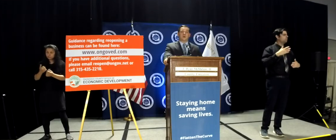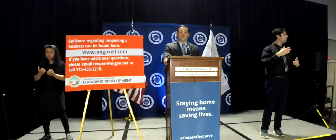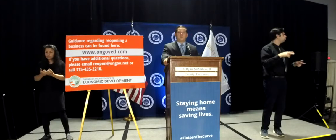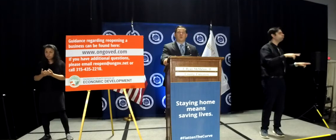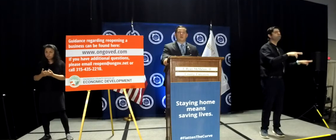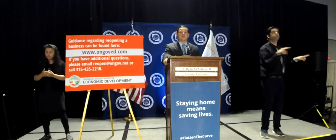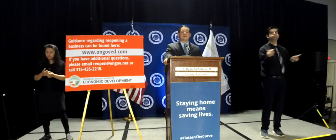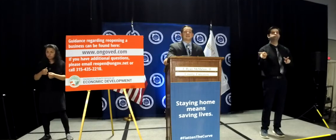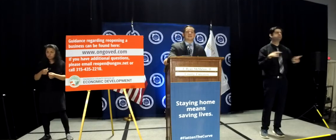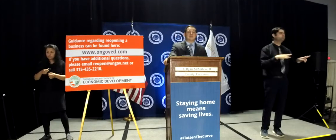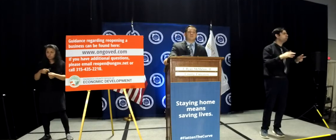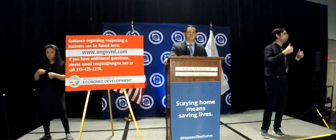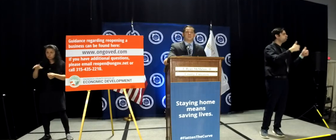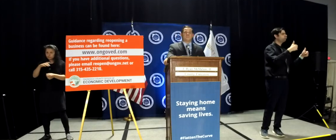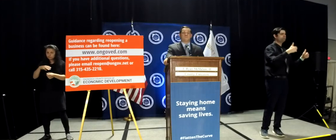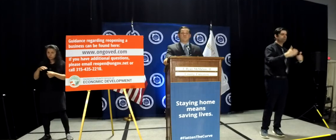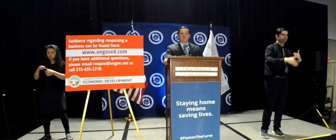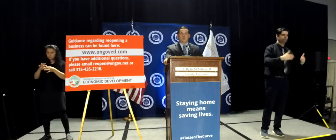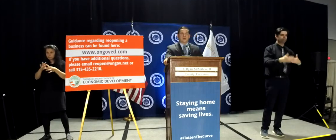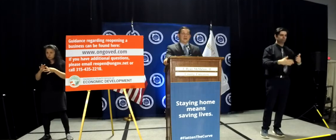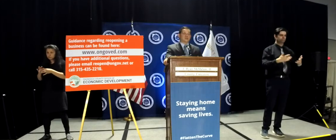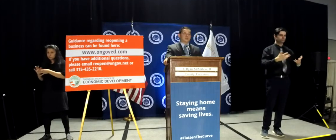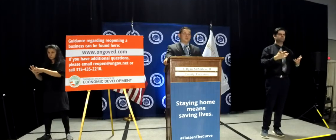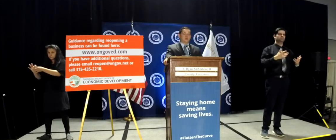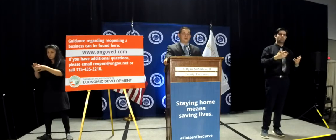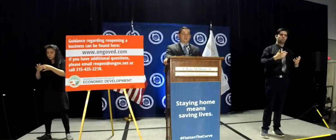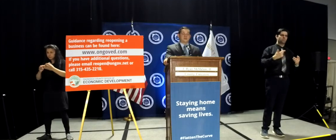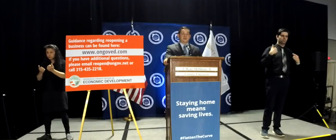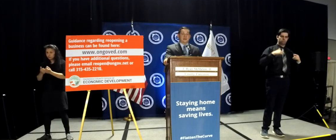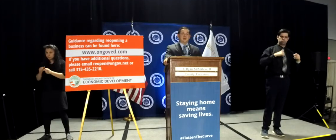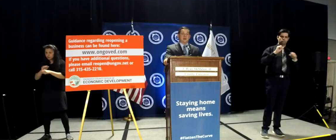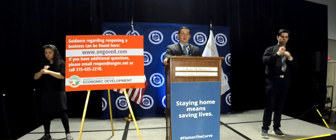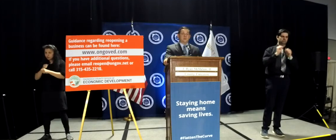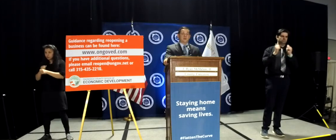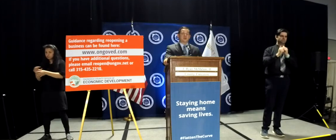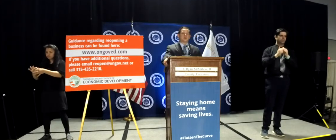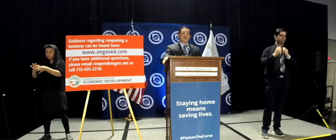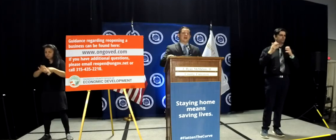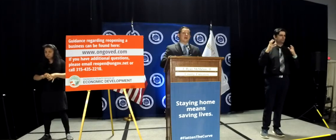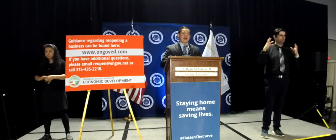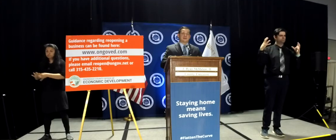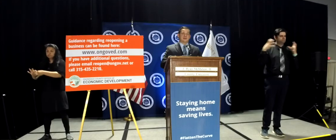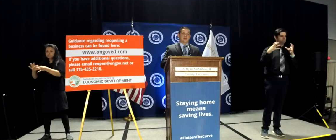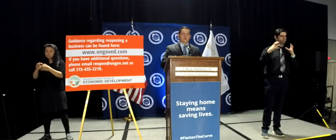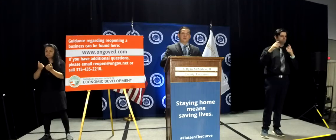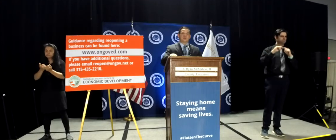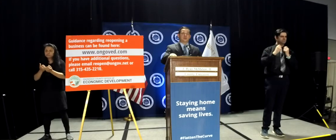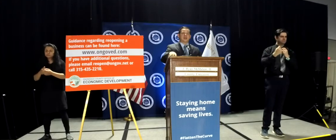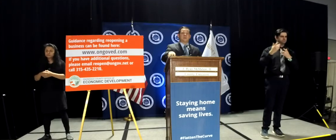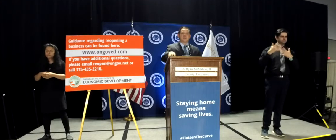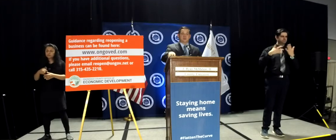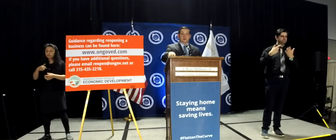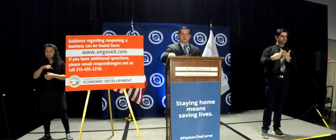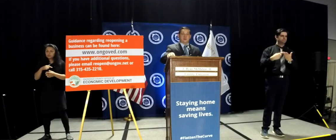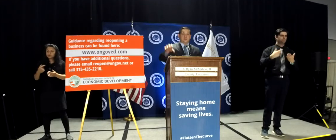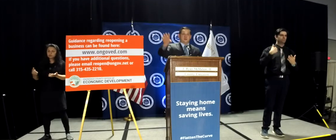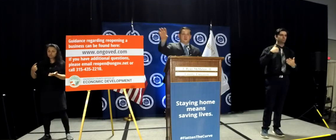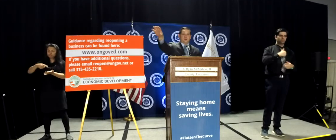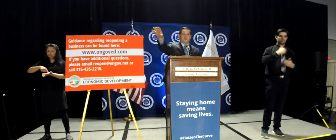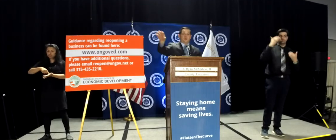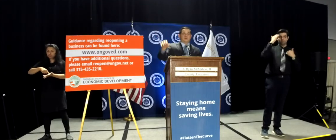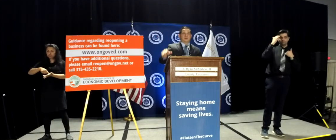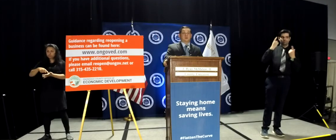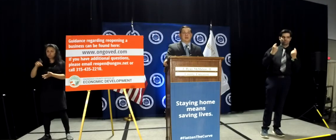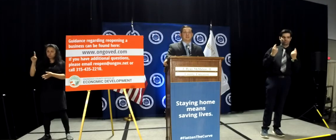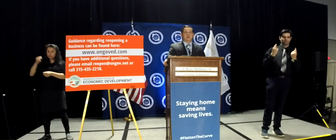together. We've been working as a team. We actually view this as that because we had our act together, we made your job easier, and you could